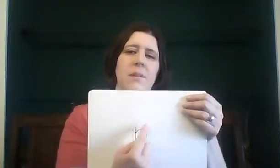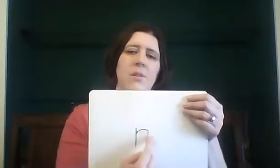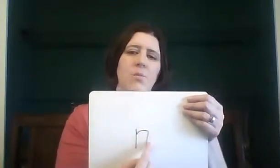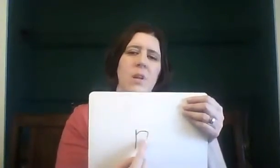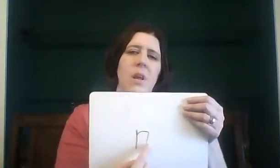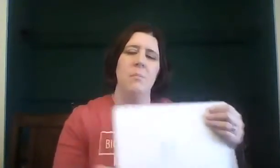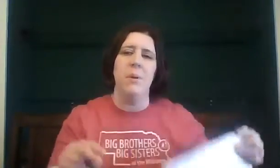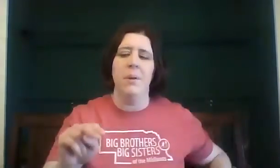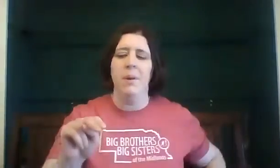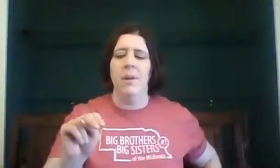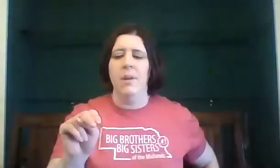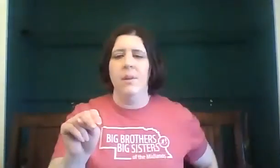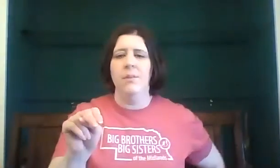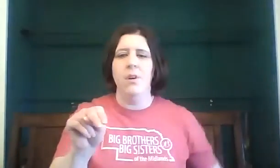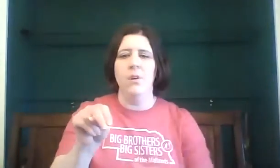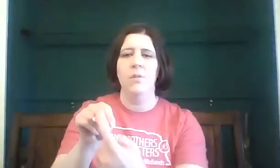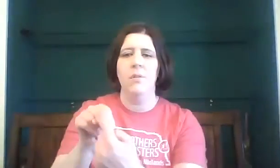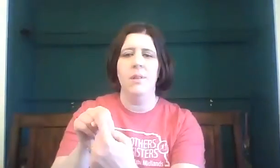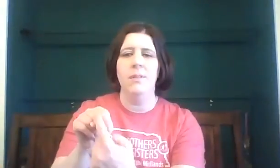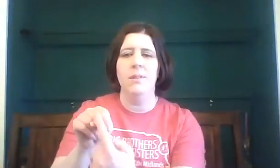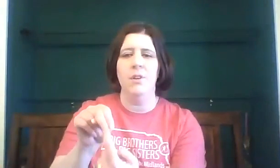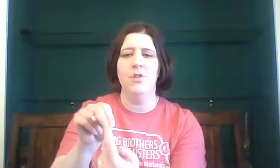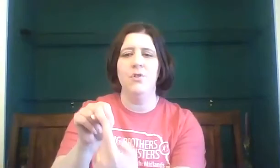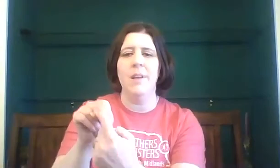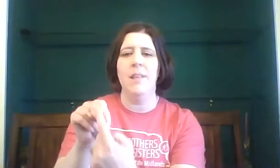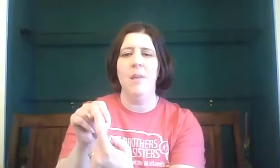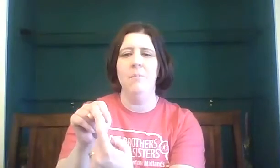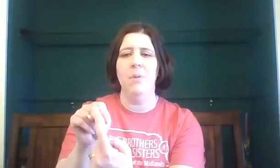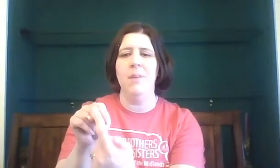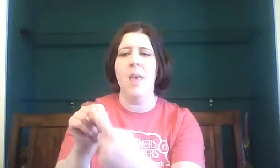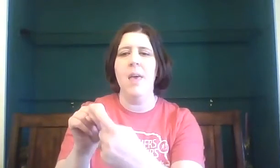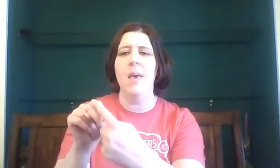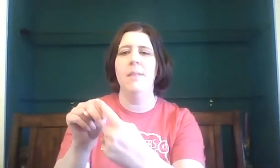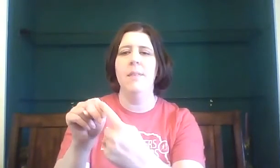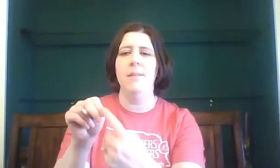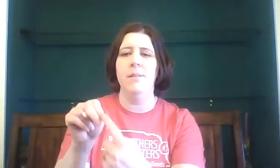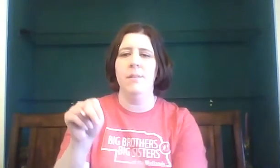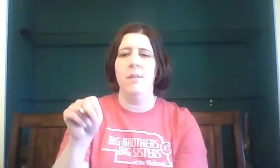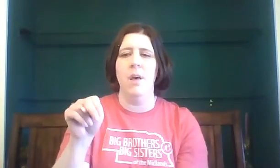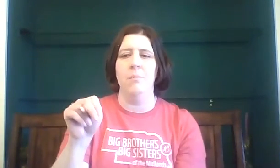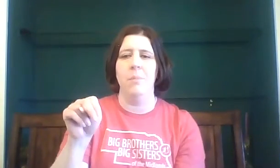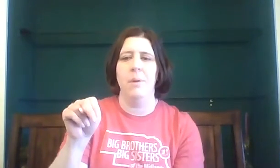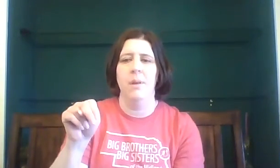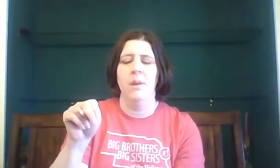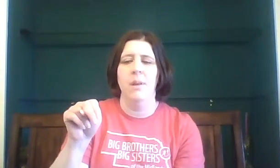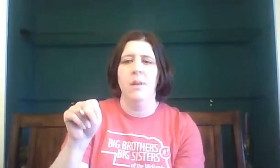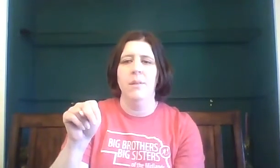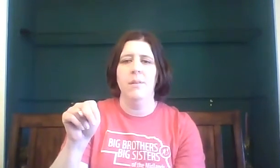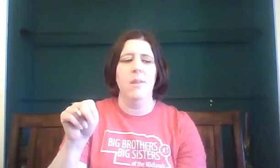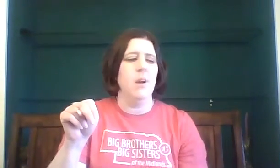there's 1 hump. So this is your straight line per se, and this is the hump. So there's